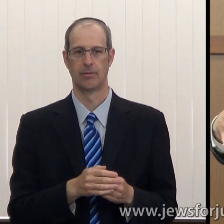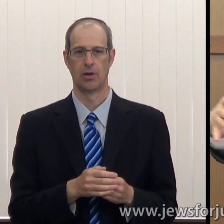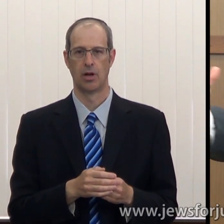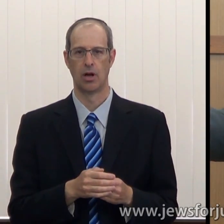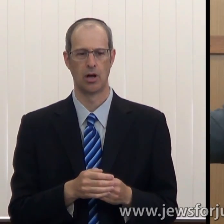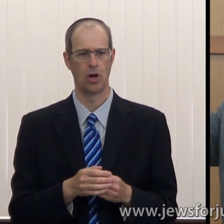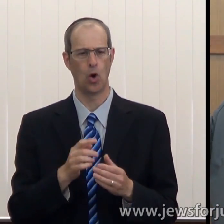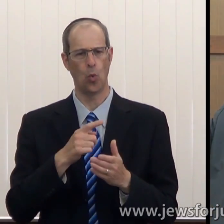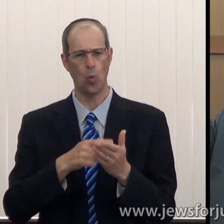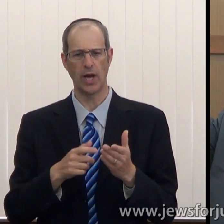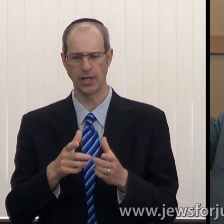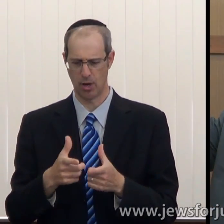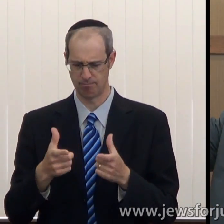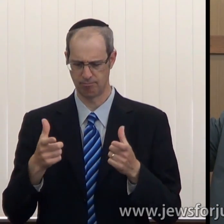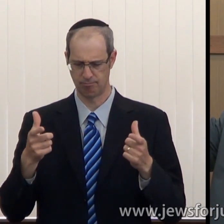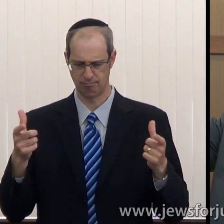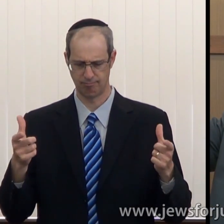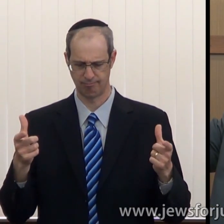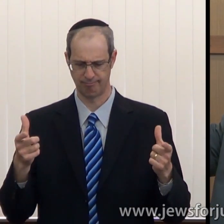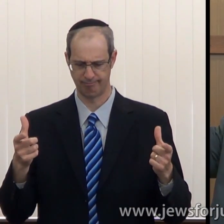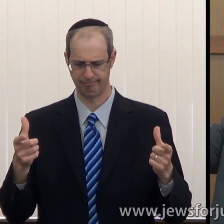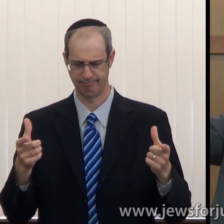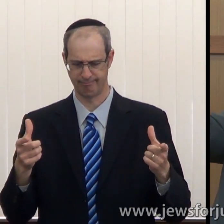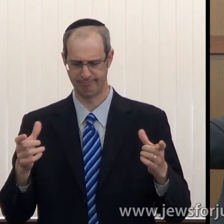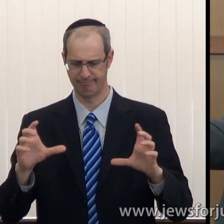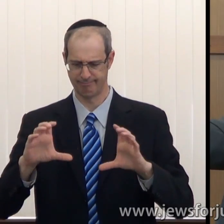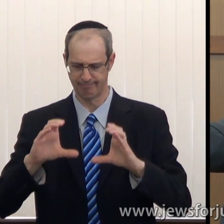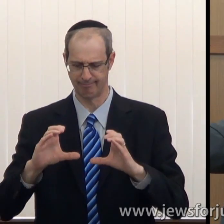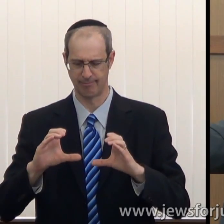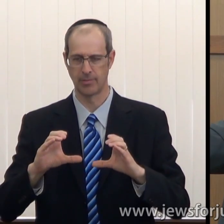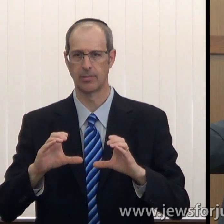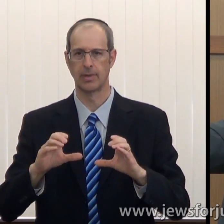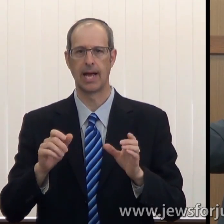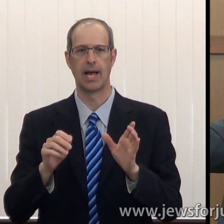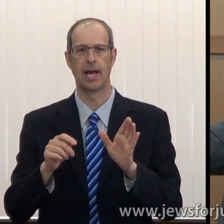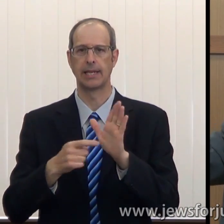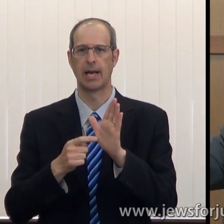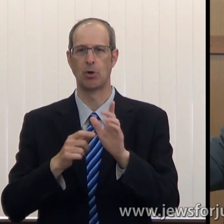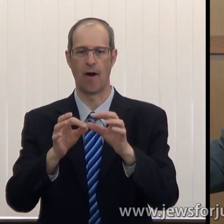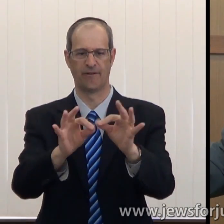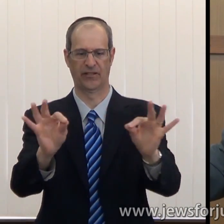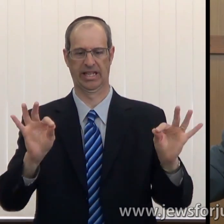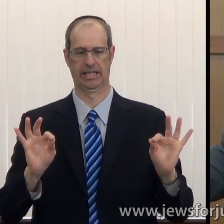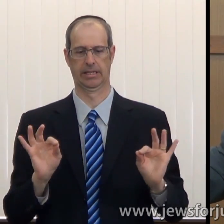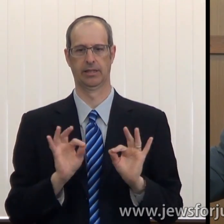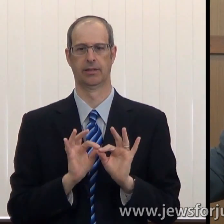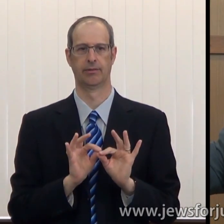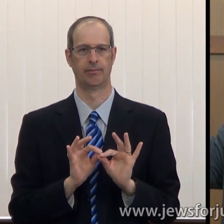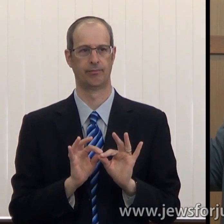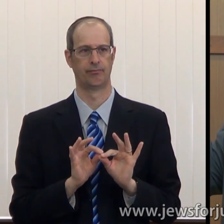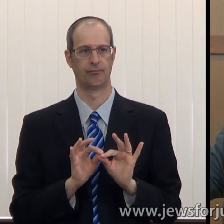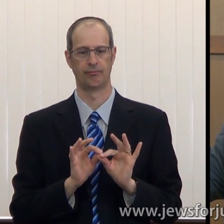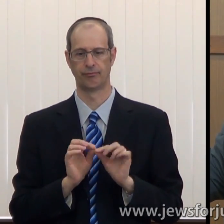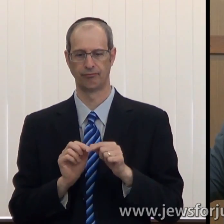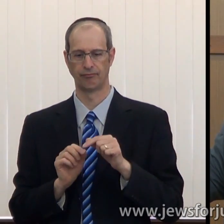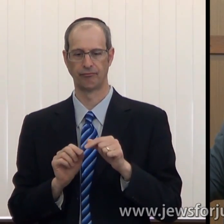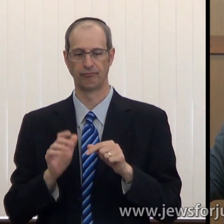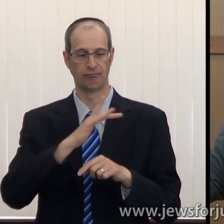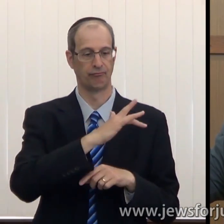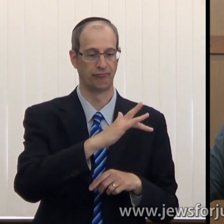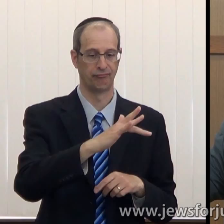What is a big piece of earth? You take a field, for example. So the field has nothing in